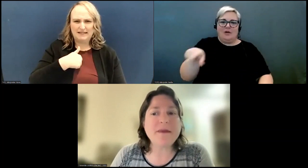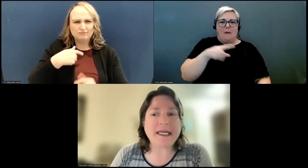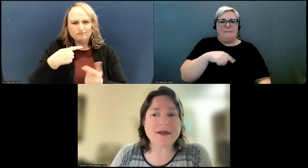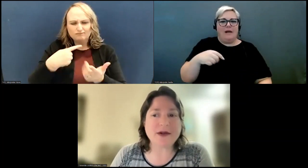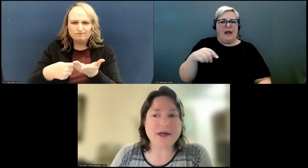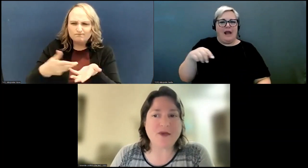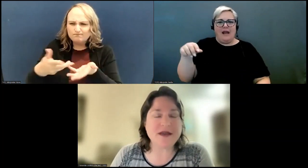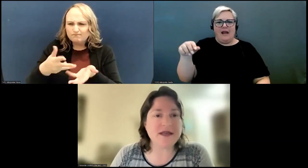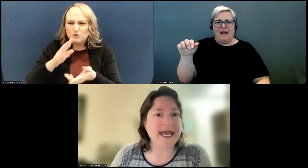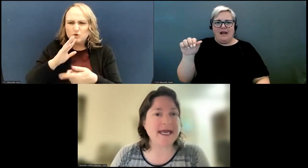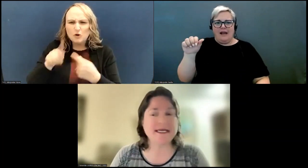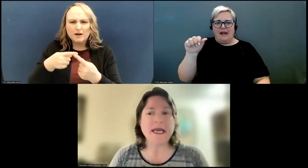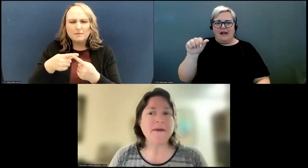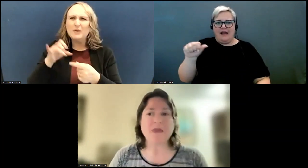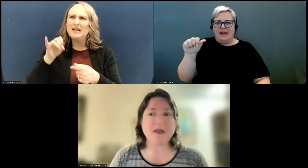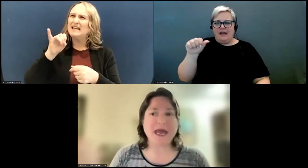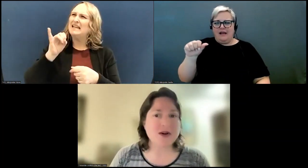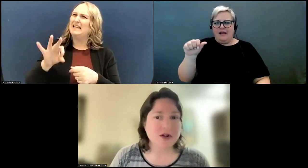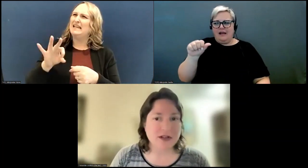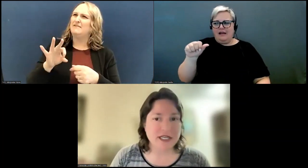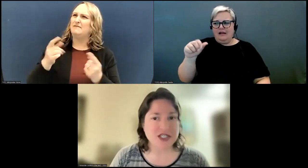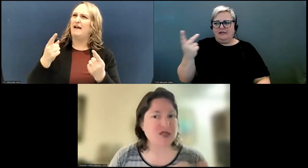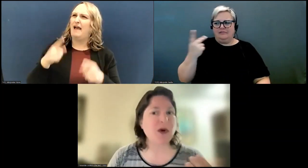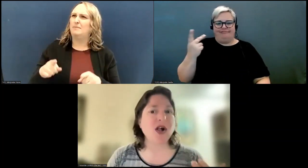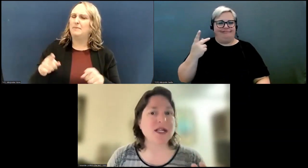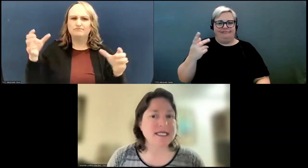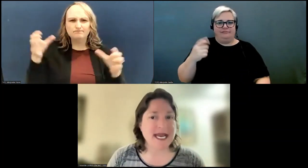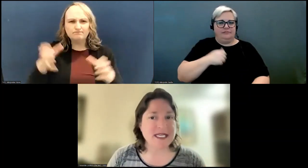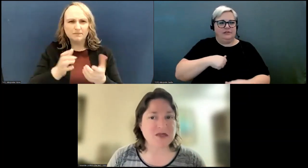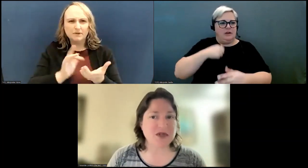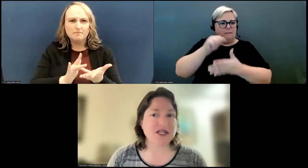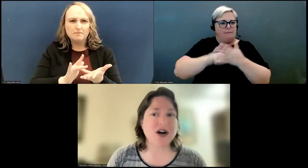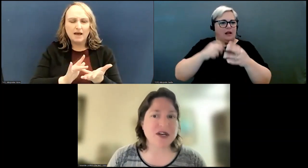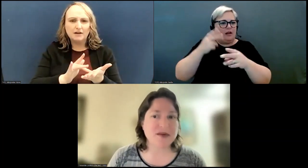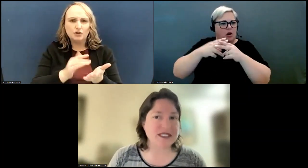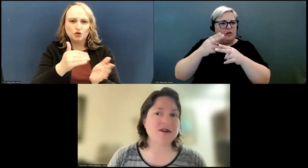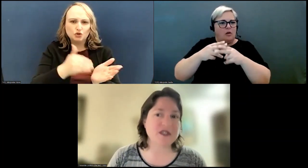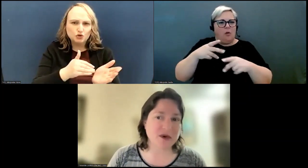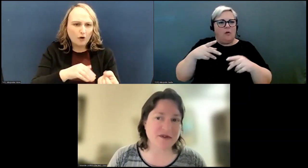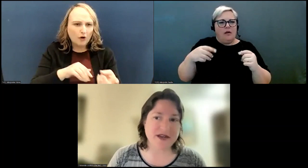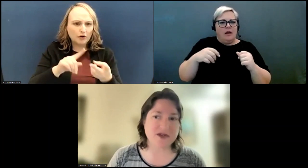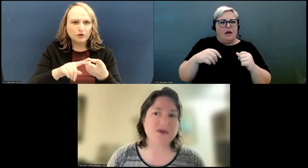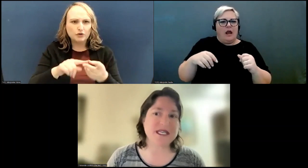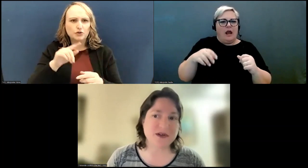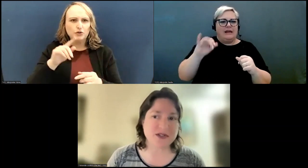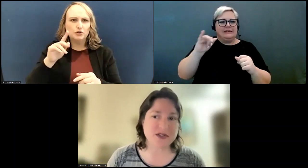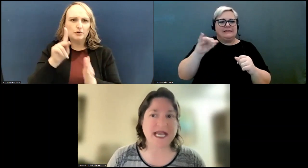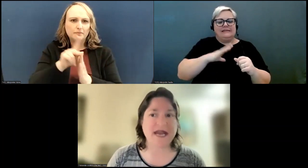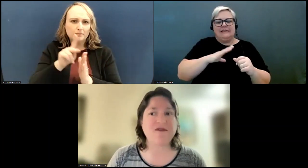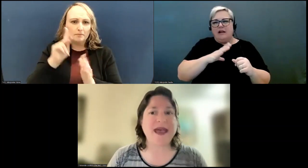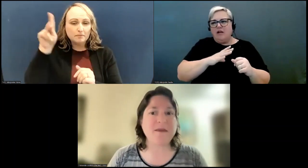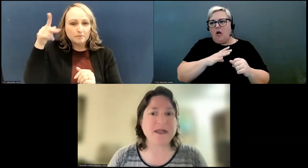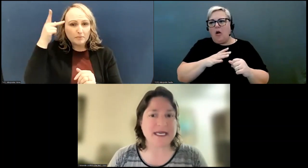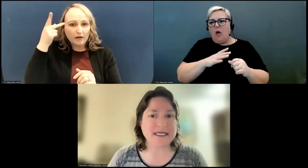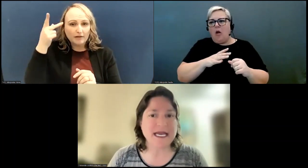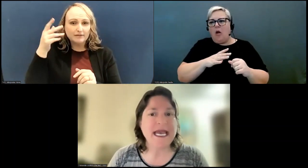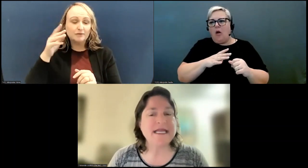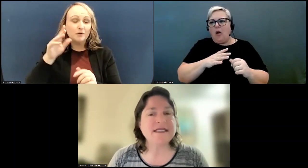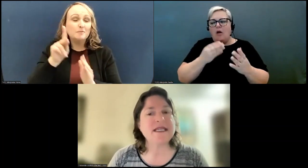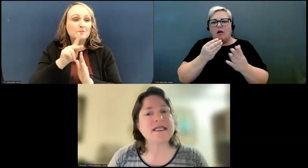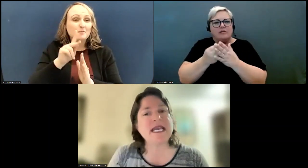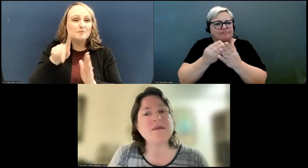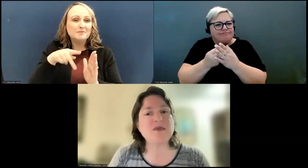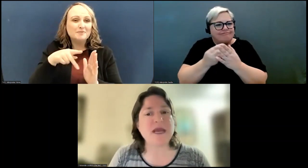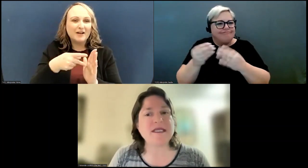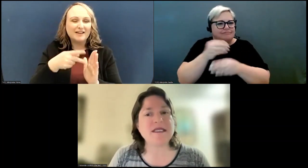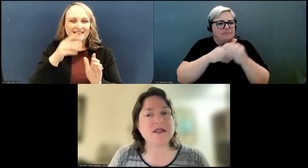what we might learn if we could get medical clinicians, policy experts, economists, service providers, researchers, and families